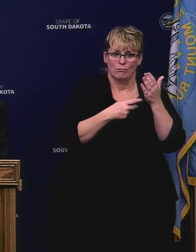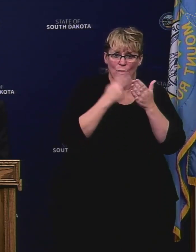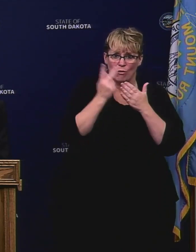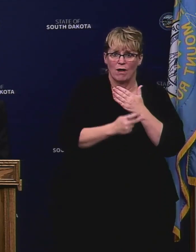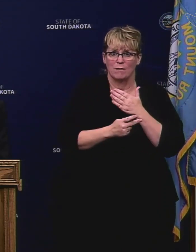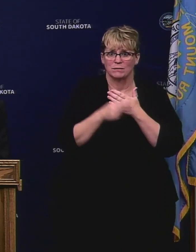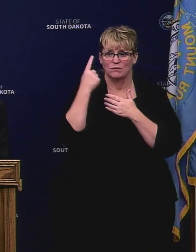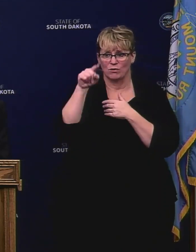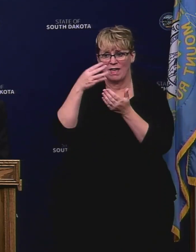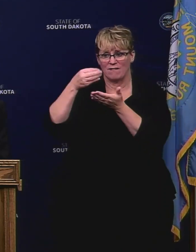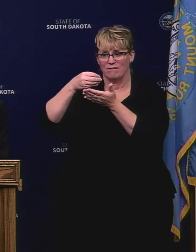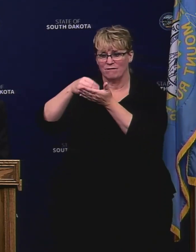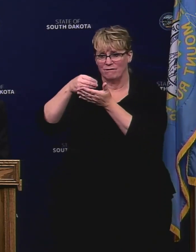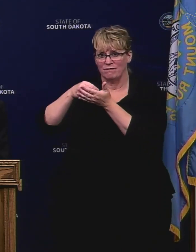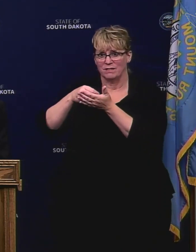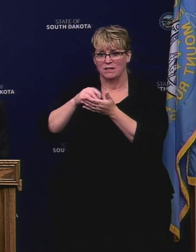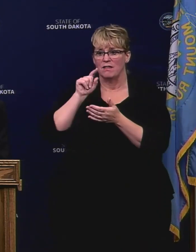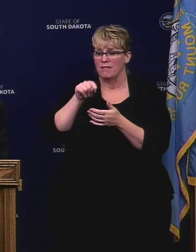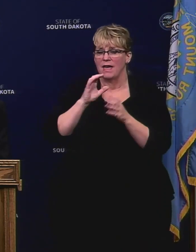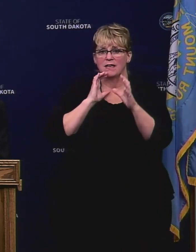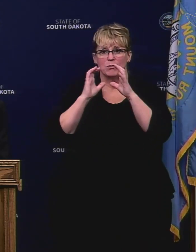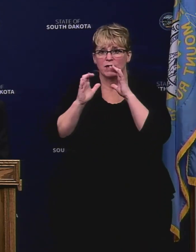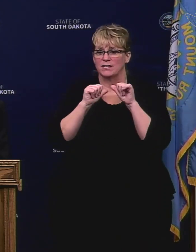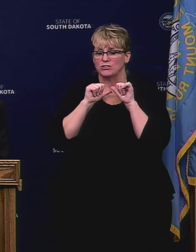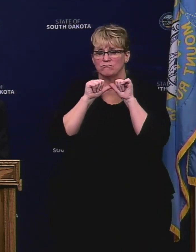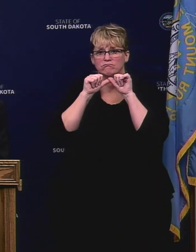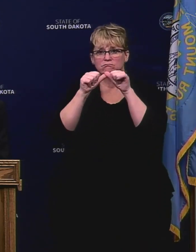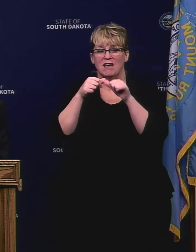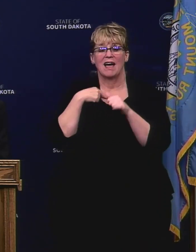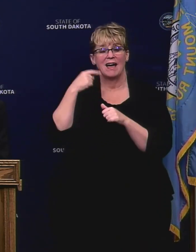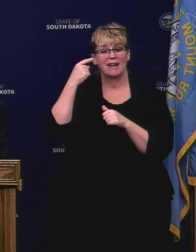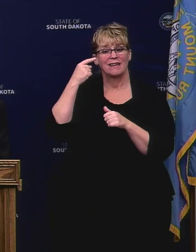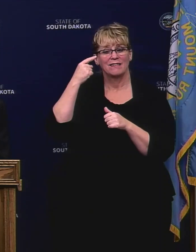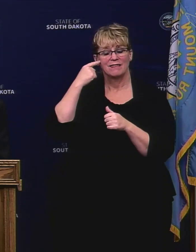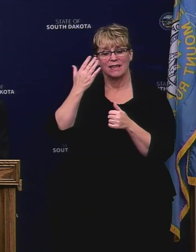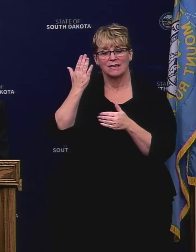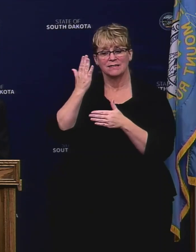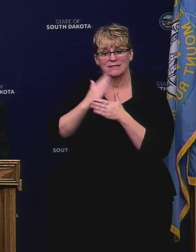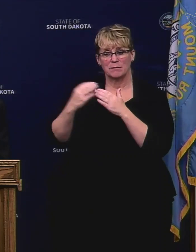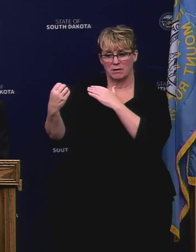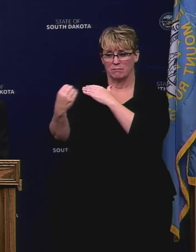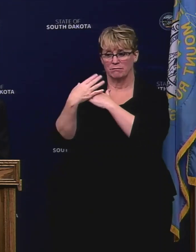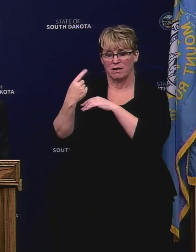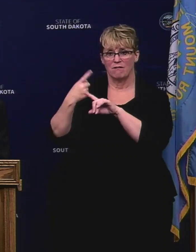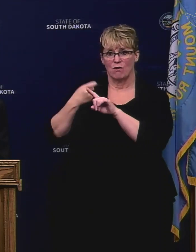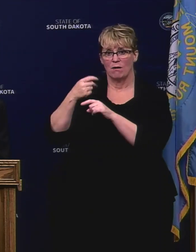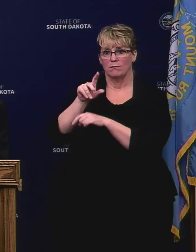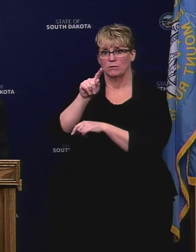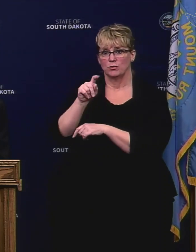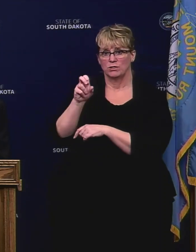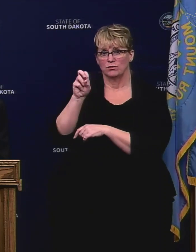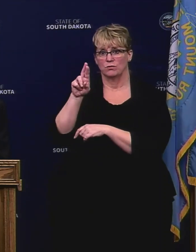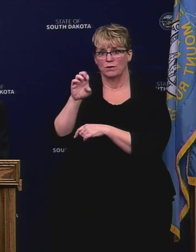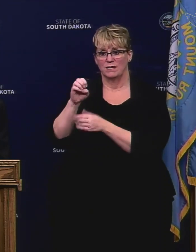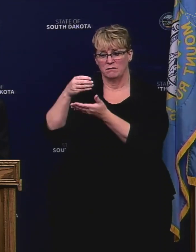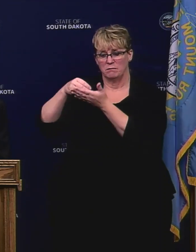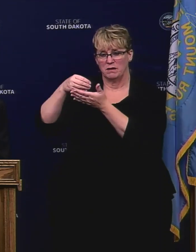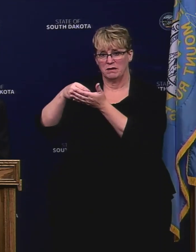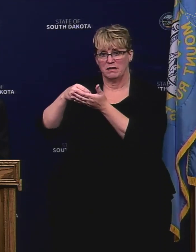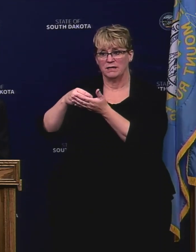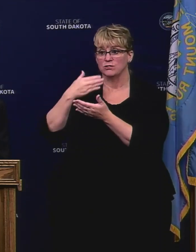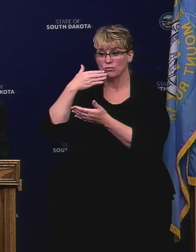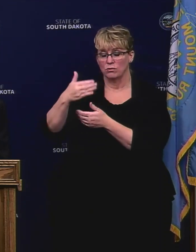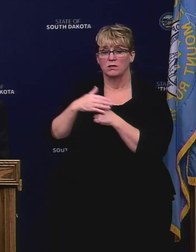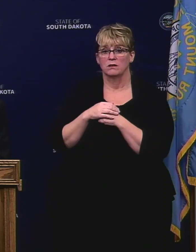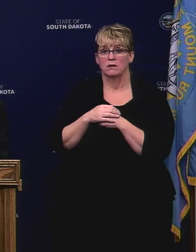funds. And so those communications are ongoing, and I think some of the guidance that we've gotten from Treasury has been helpful in recognizing the